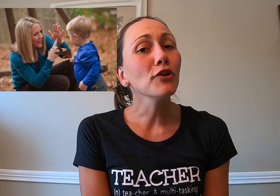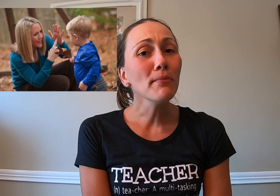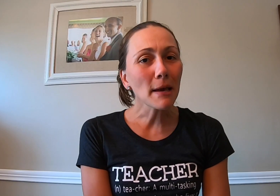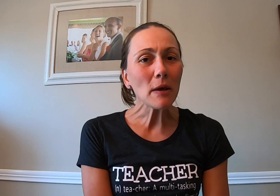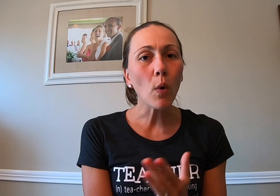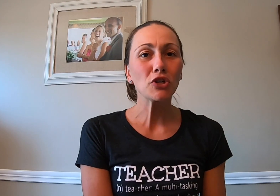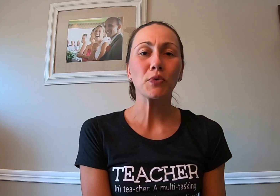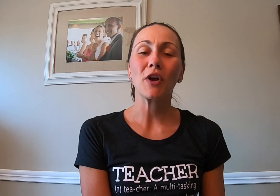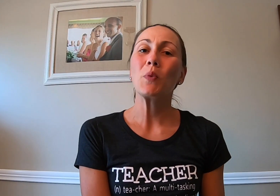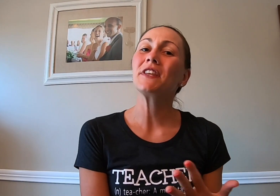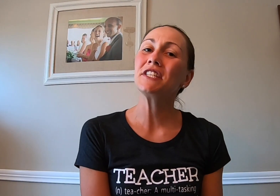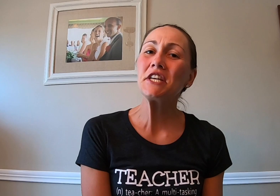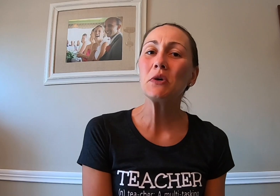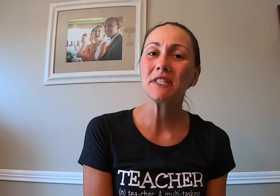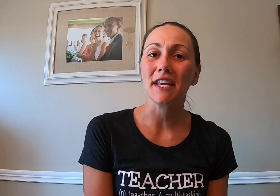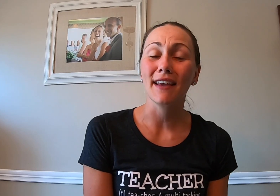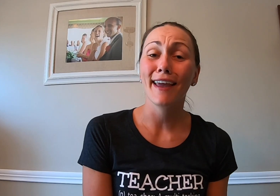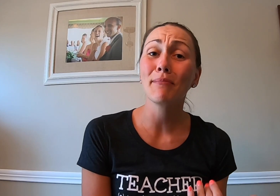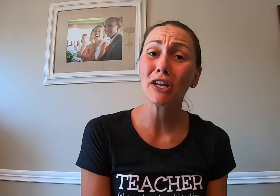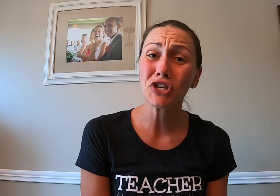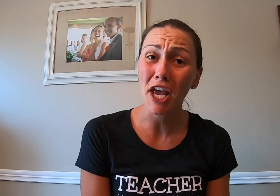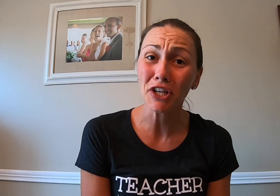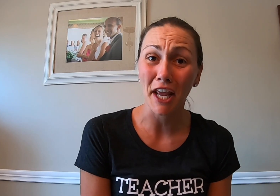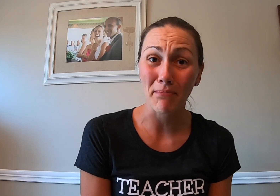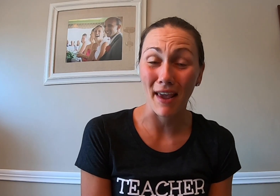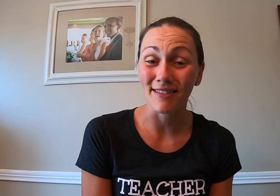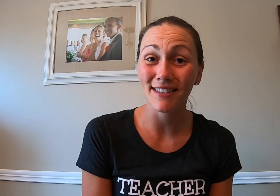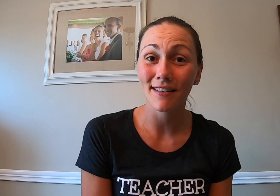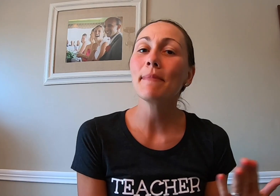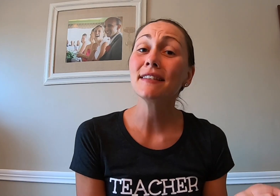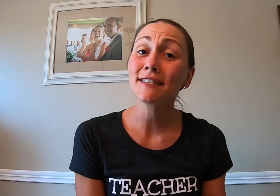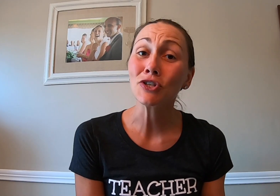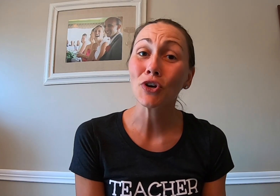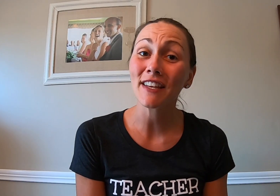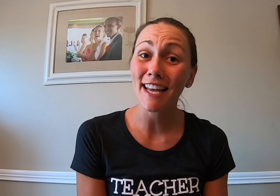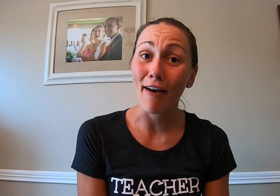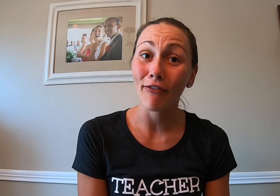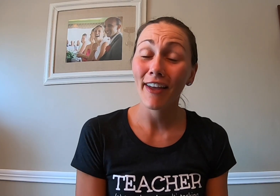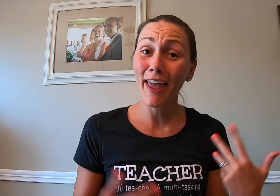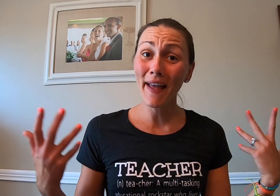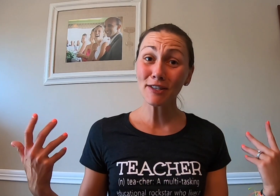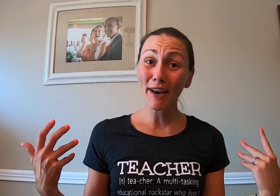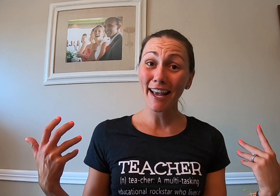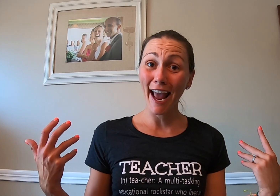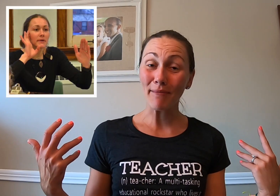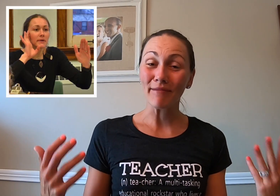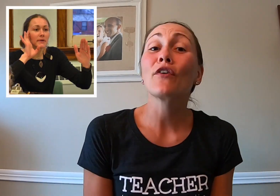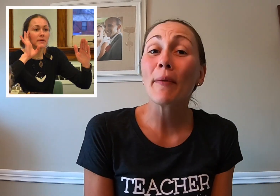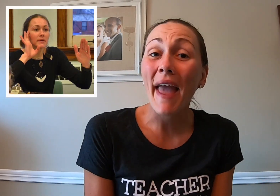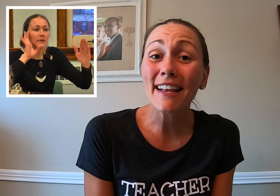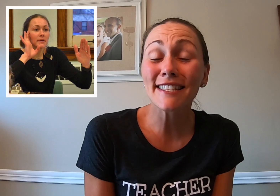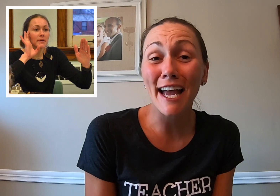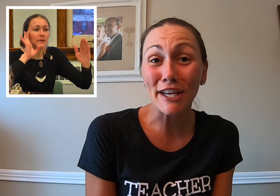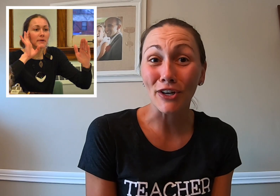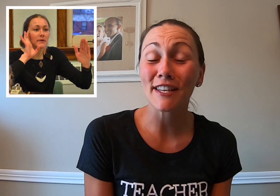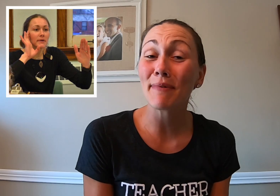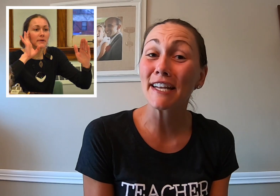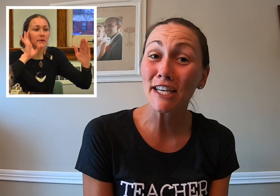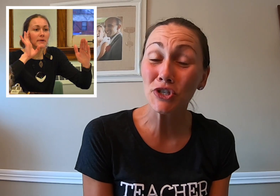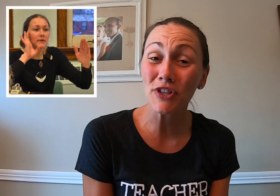may be wondering what the TOD in my channel name means. It means Teacher of the Deaf. And that's what I am. For the past 10 years, I've been a teacher of the